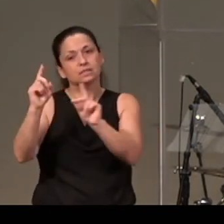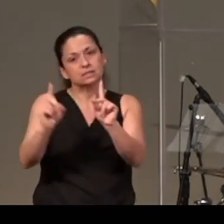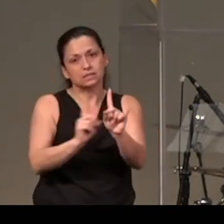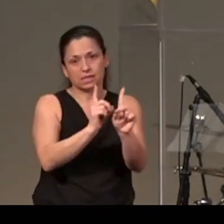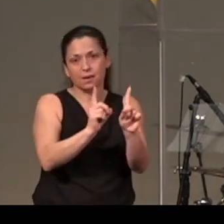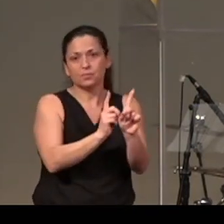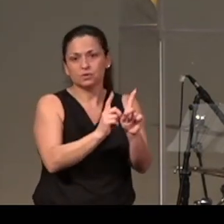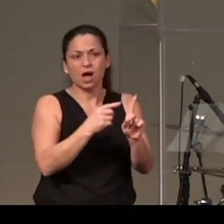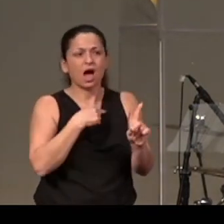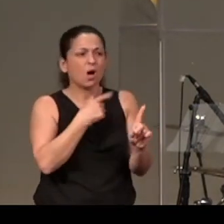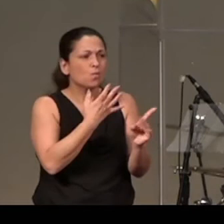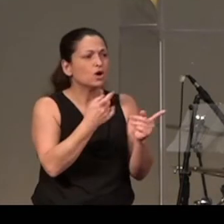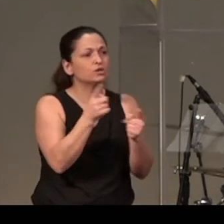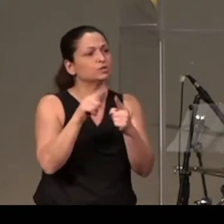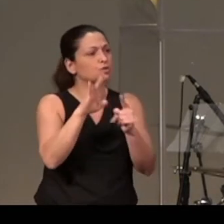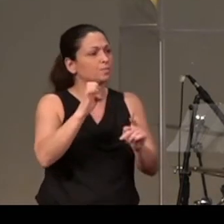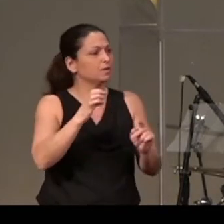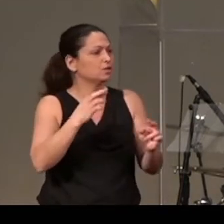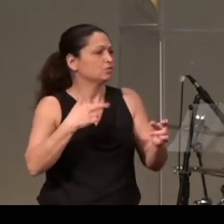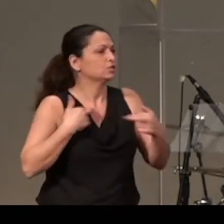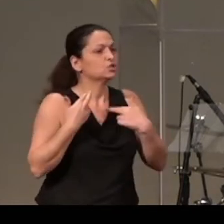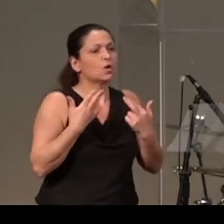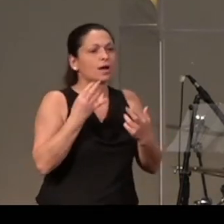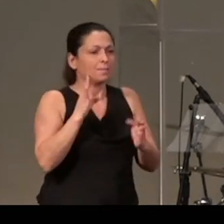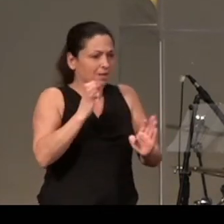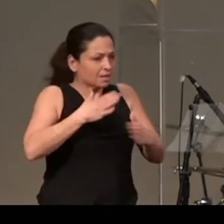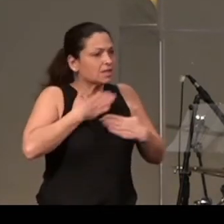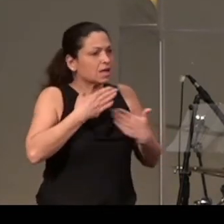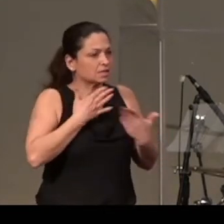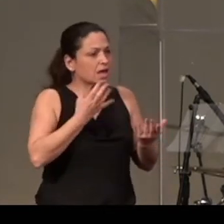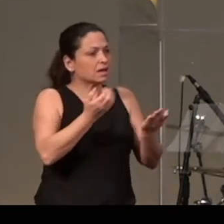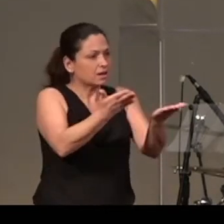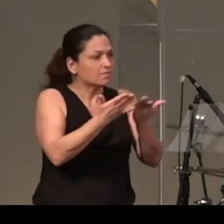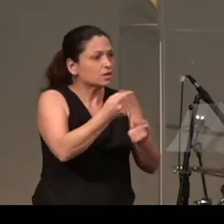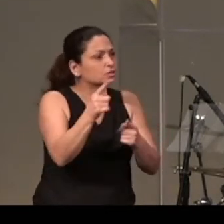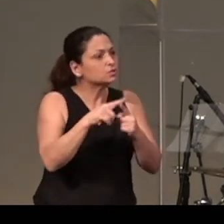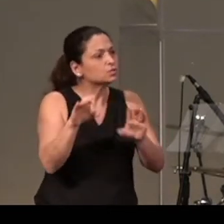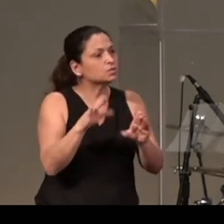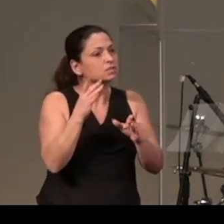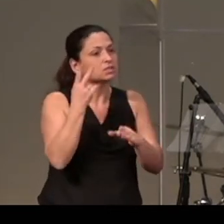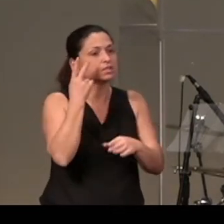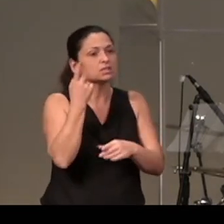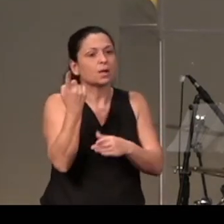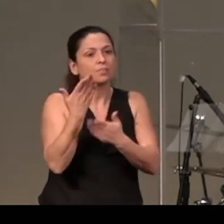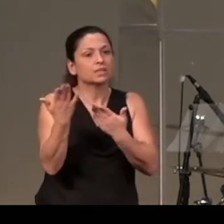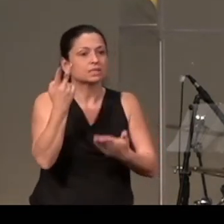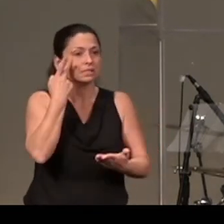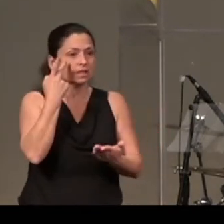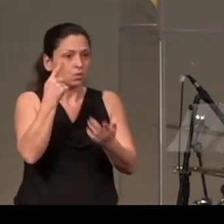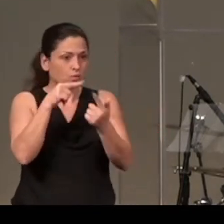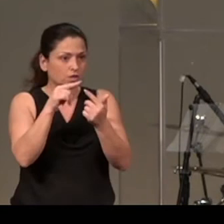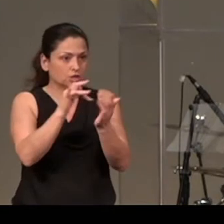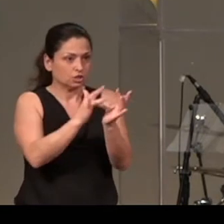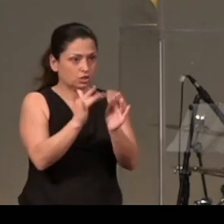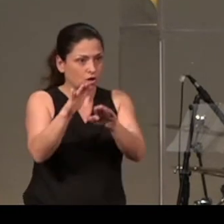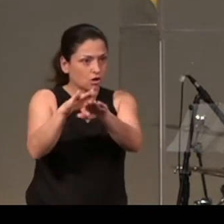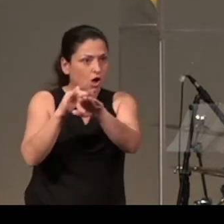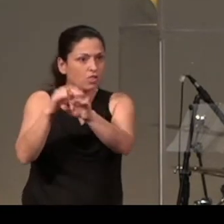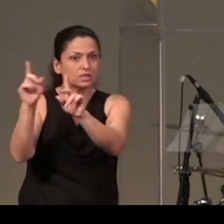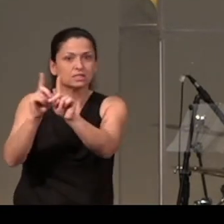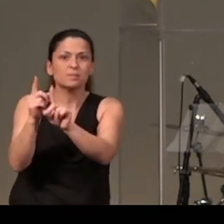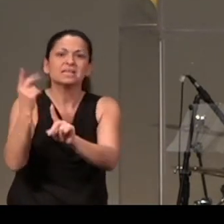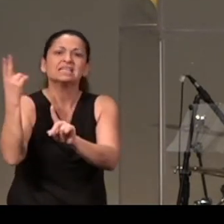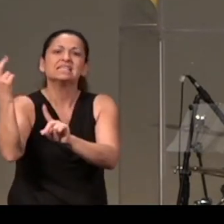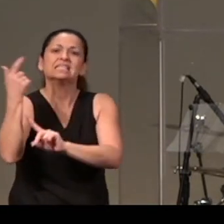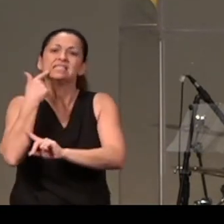you to rejoice and be glad. And I want to invite you to something. You see, when Jesus called his disciples, he said to them,